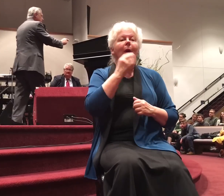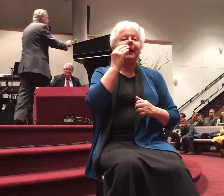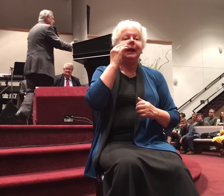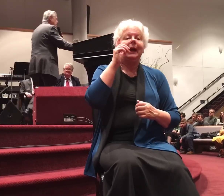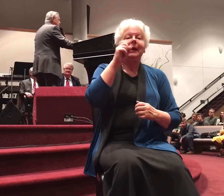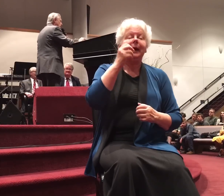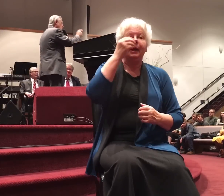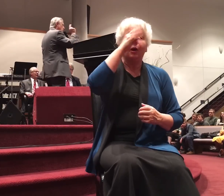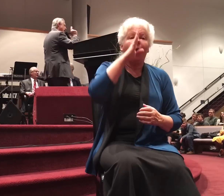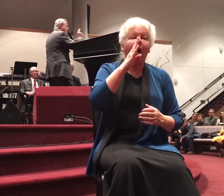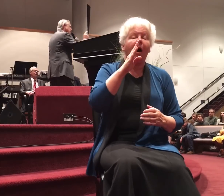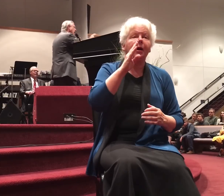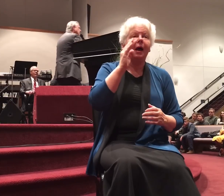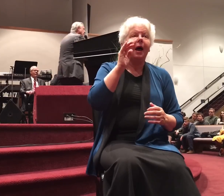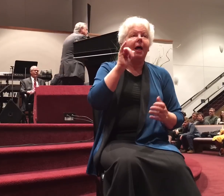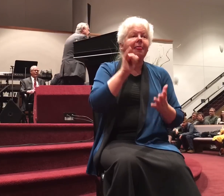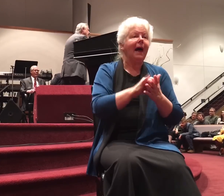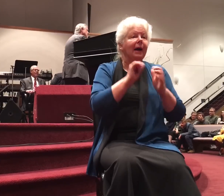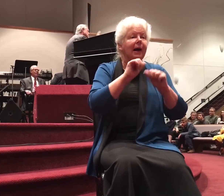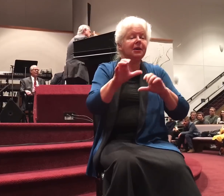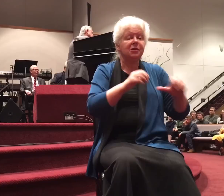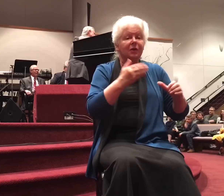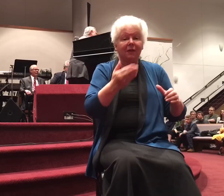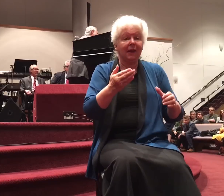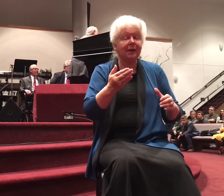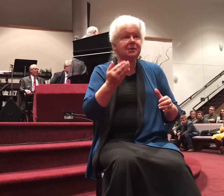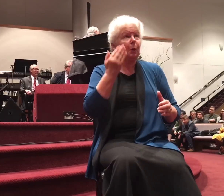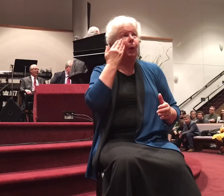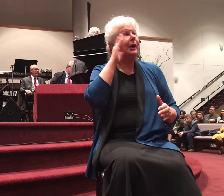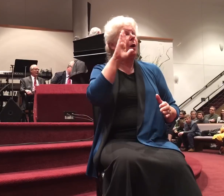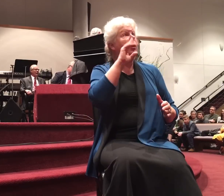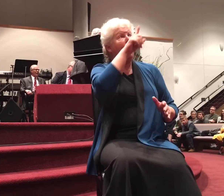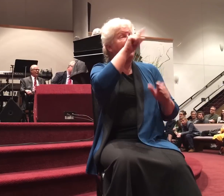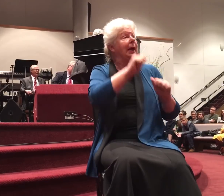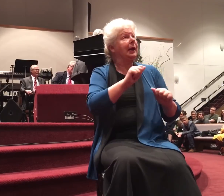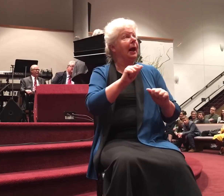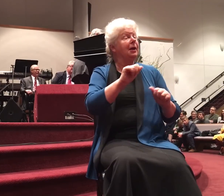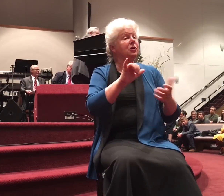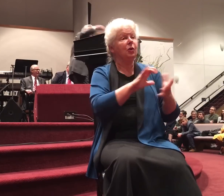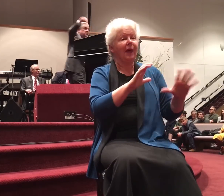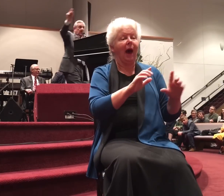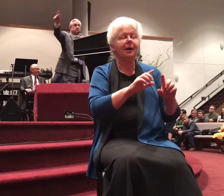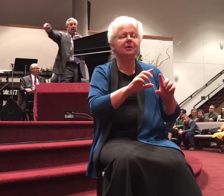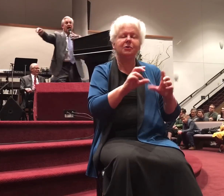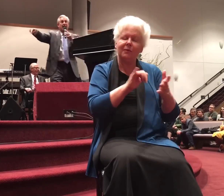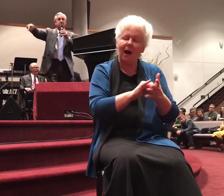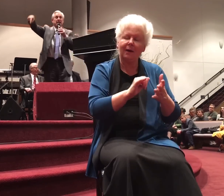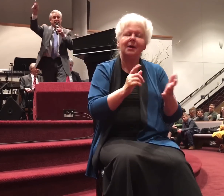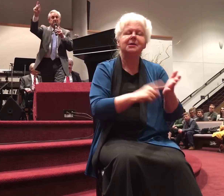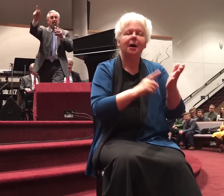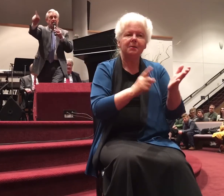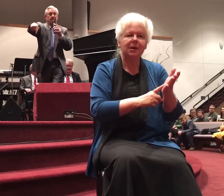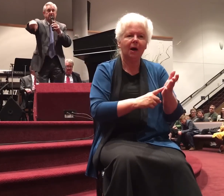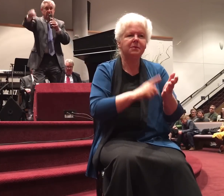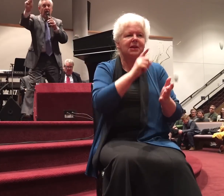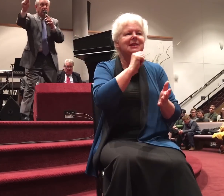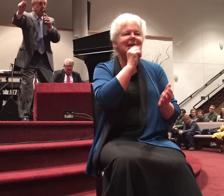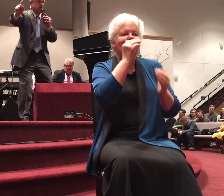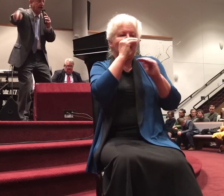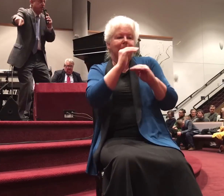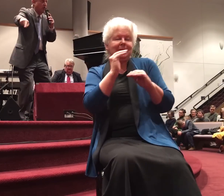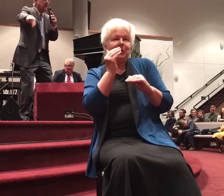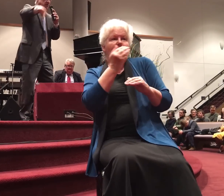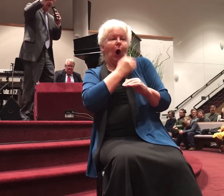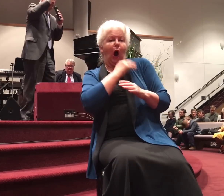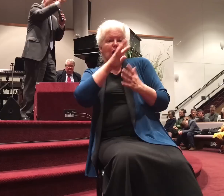to do. But when we have a God like that, sometimes He works outside of our little box. Sometimes He's not limited to our